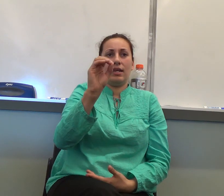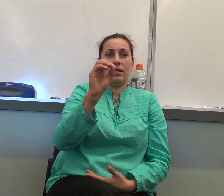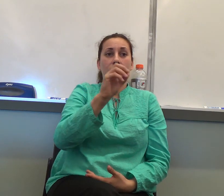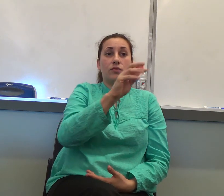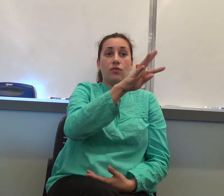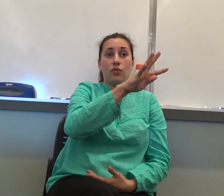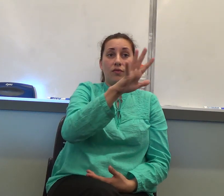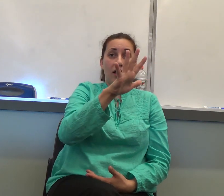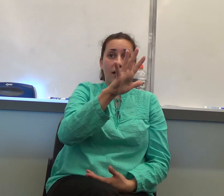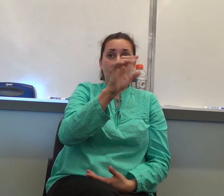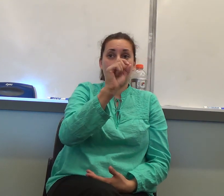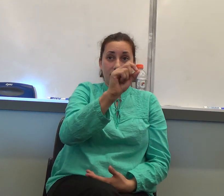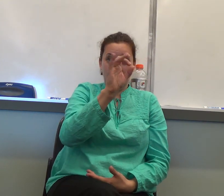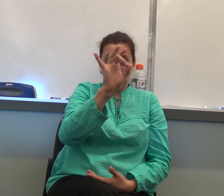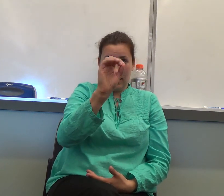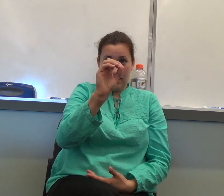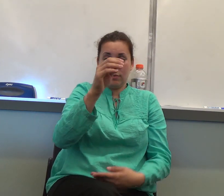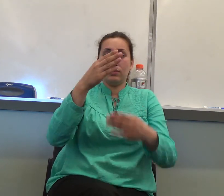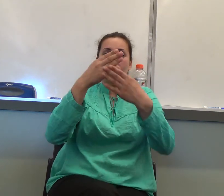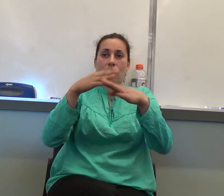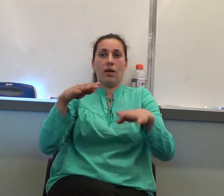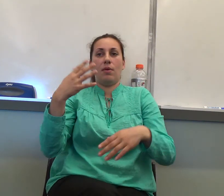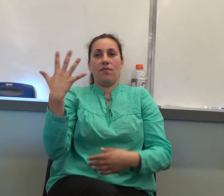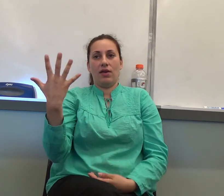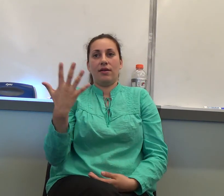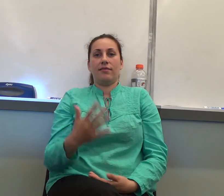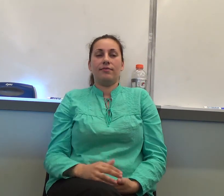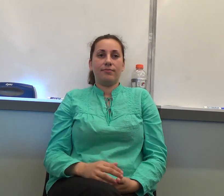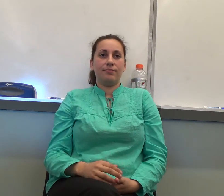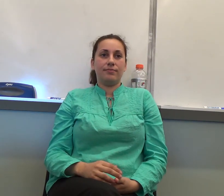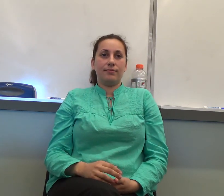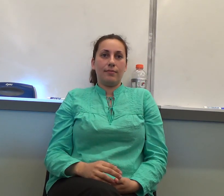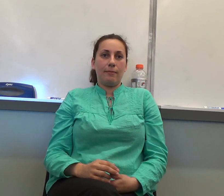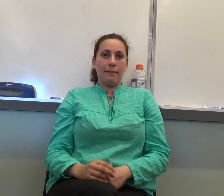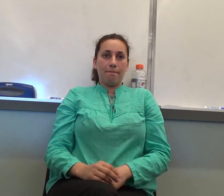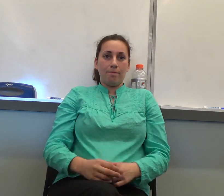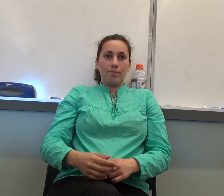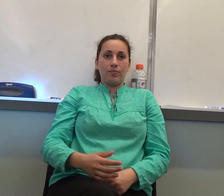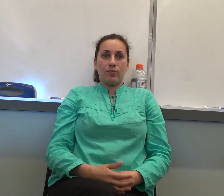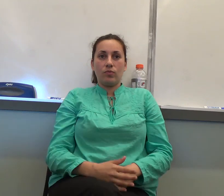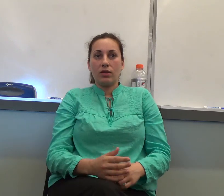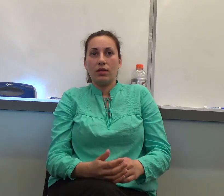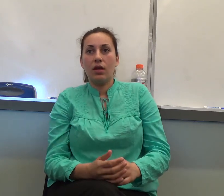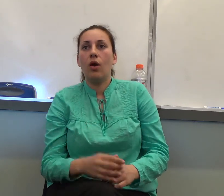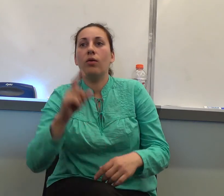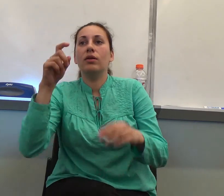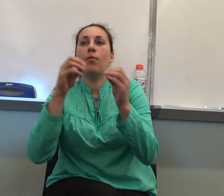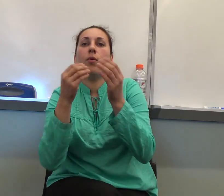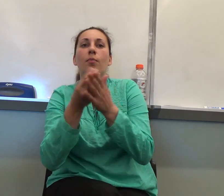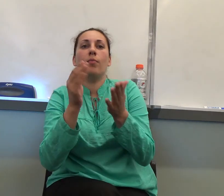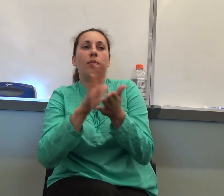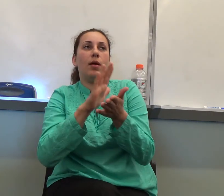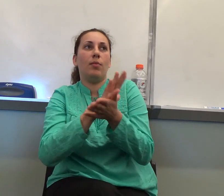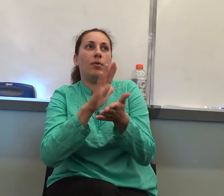That's basically what's happening. Our money system is a decimal system. Okay, 5 into